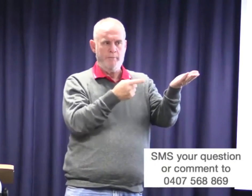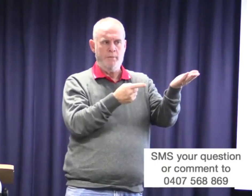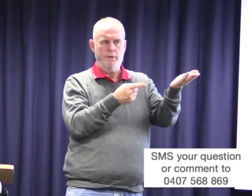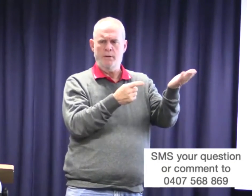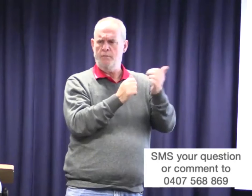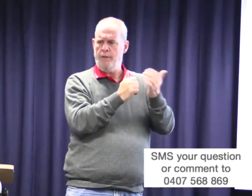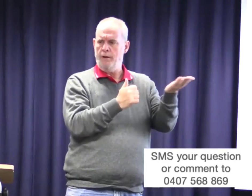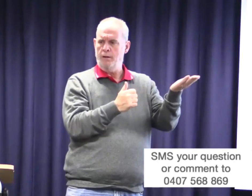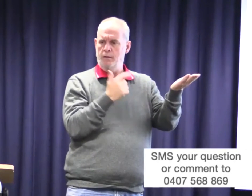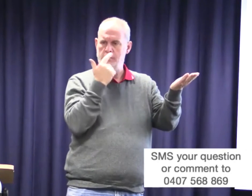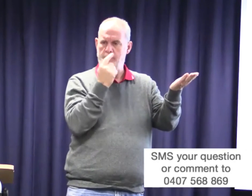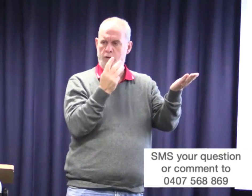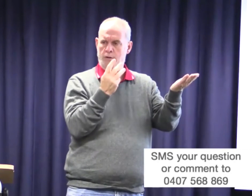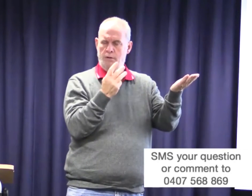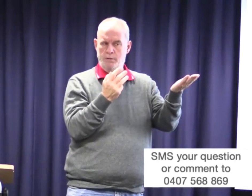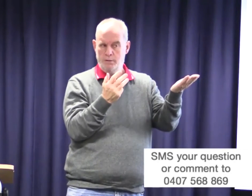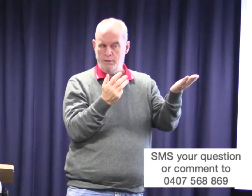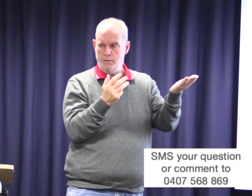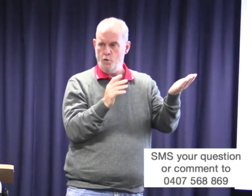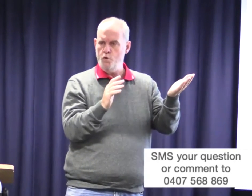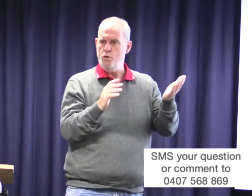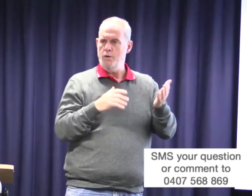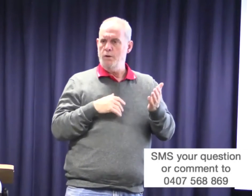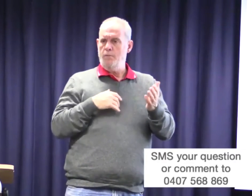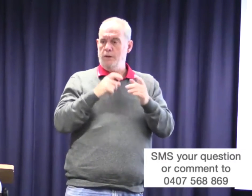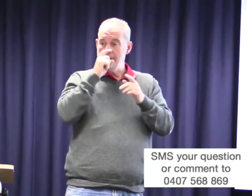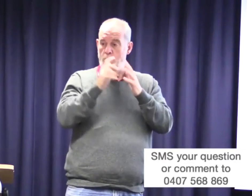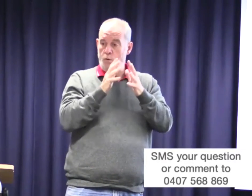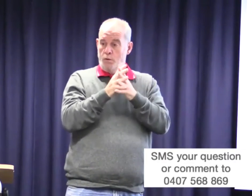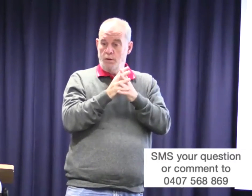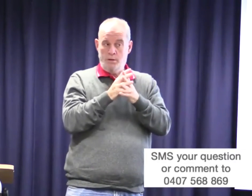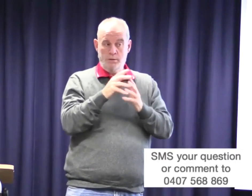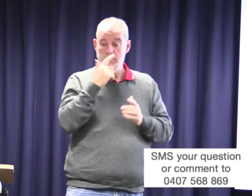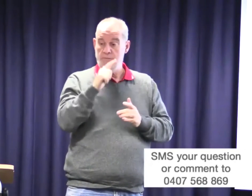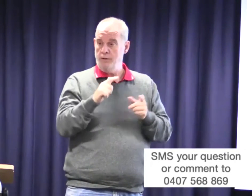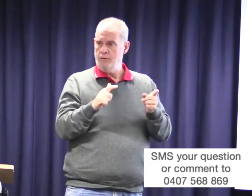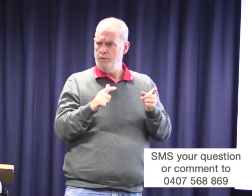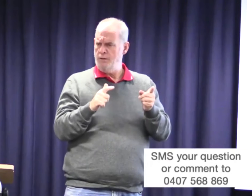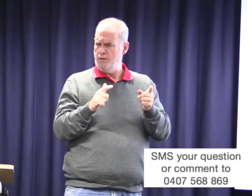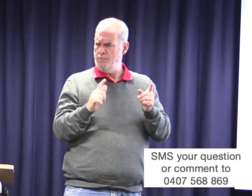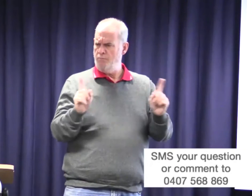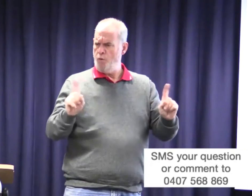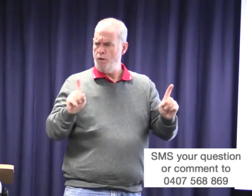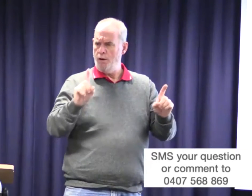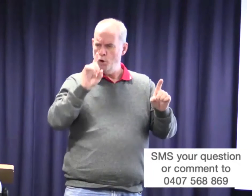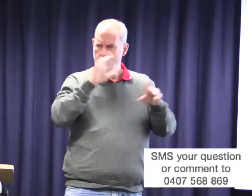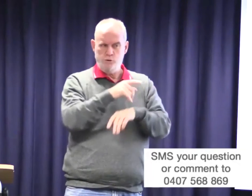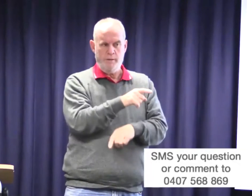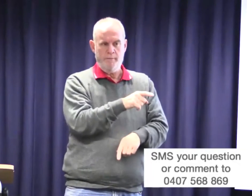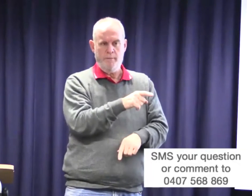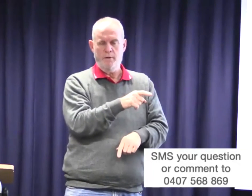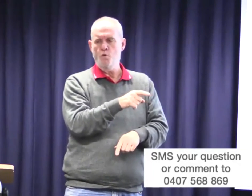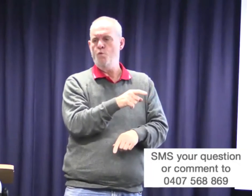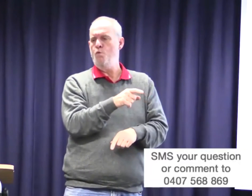going to be 73 soon, and I'm just considering him and what is he going to do? My sister-in-law also is turning